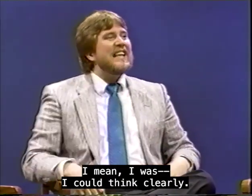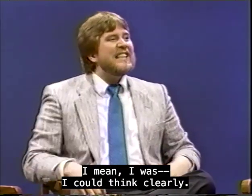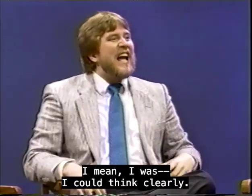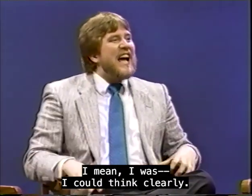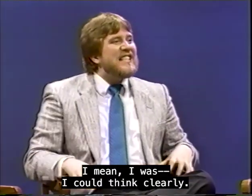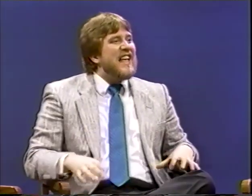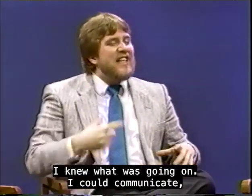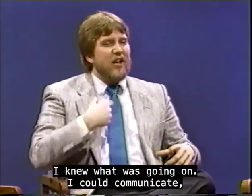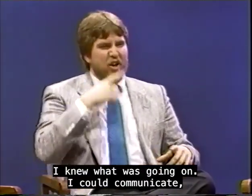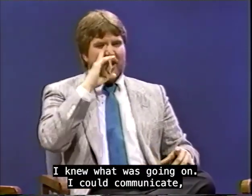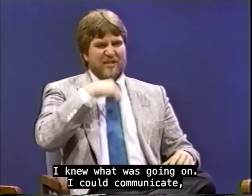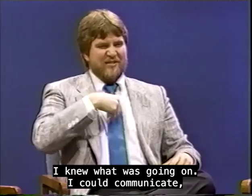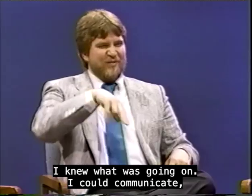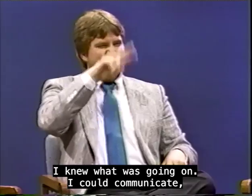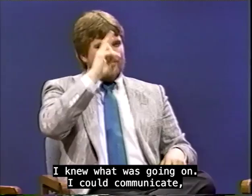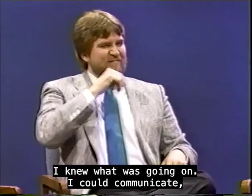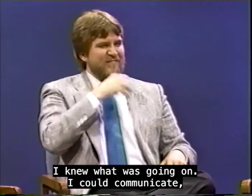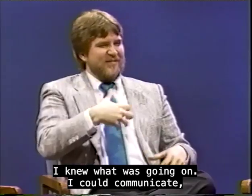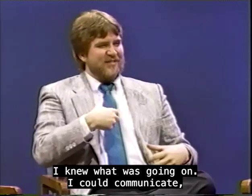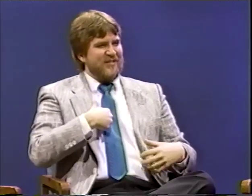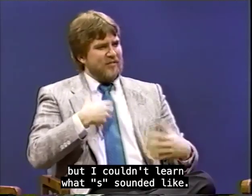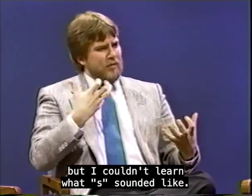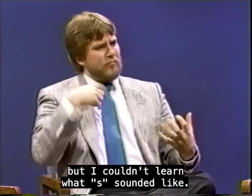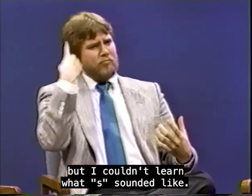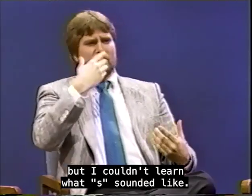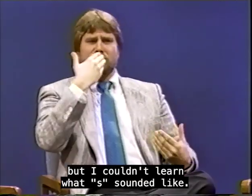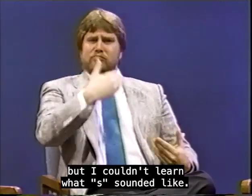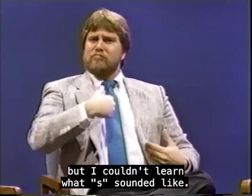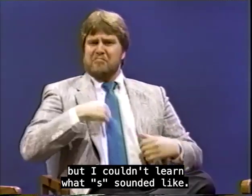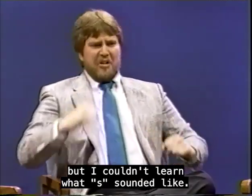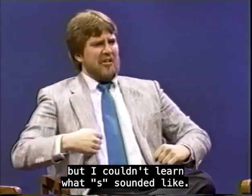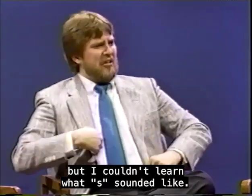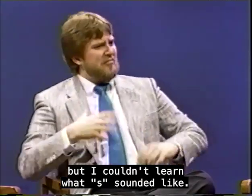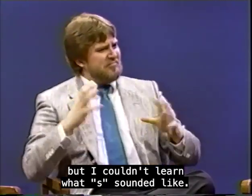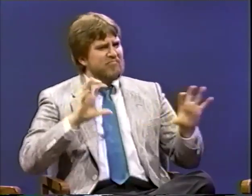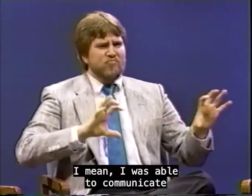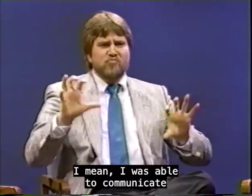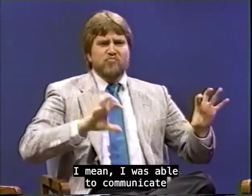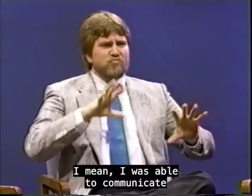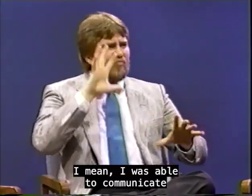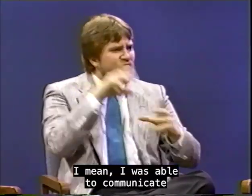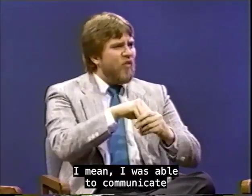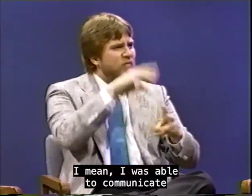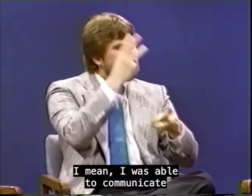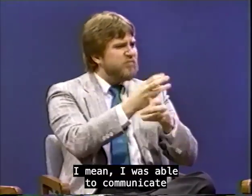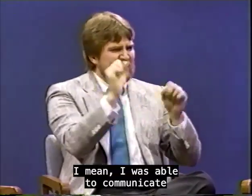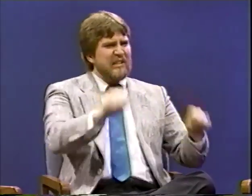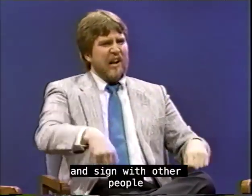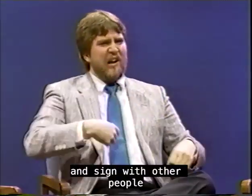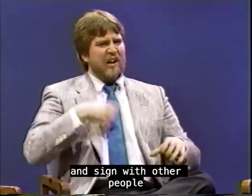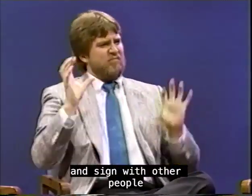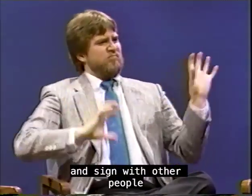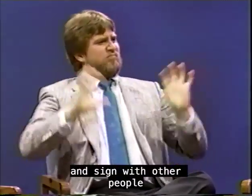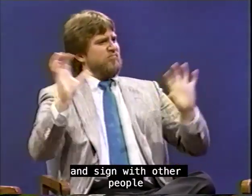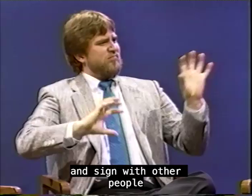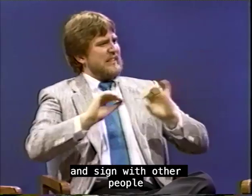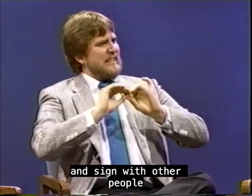think clearly. I knew what was going on. I could communicate, but I couldn't learn what S sounded like. I mean, I was able to communicate and sign with other people and do